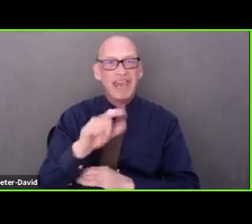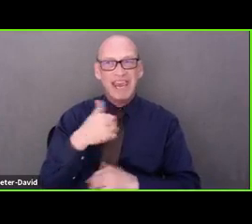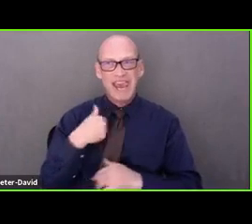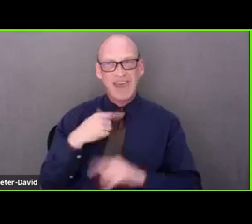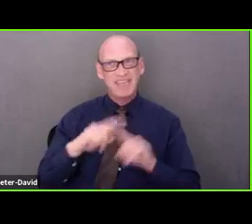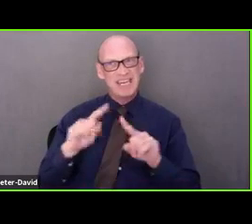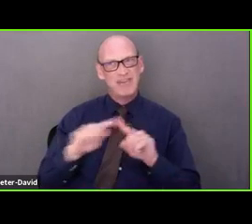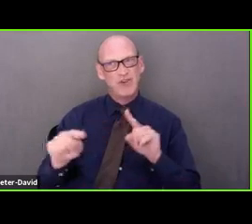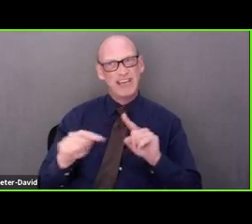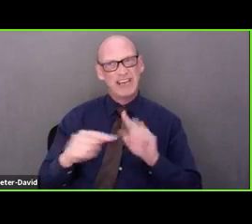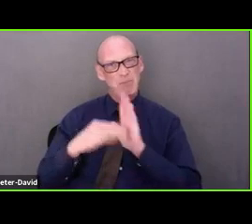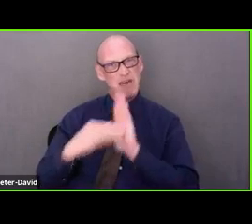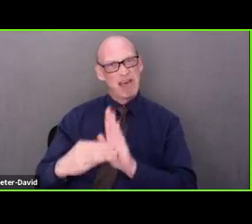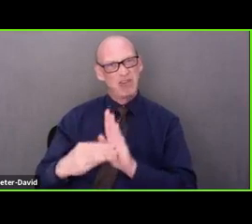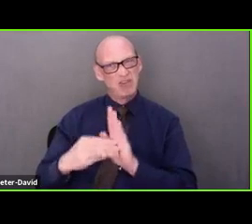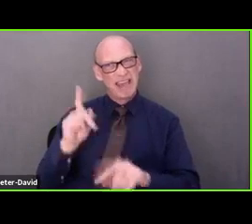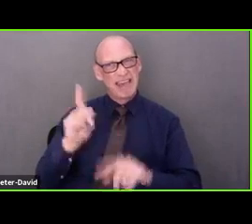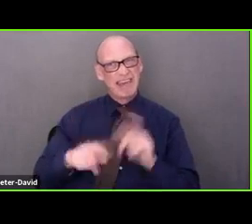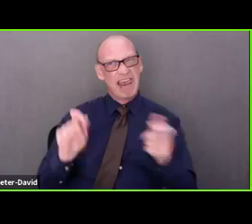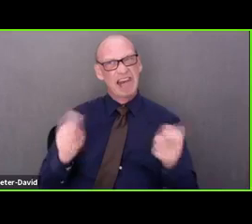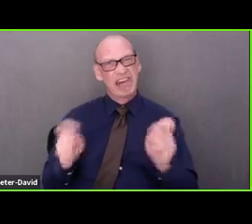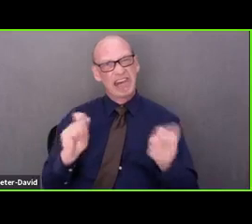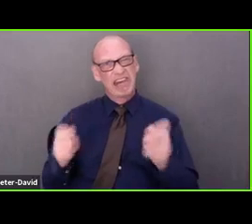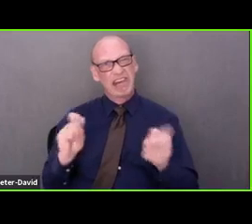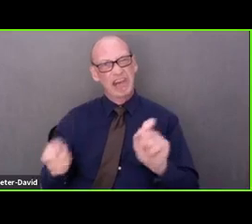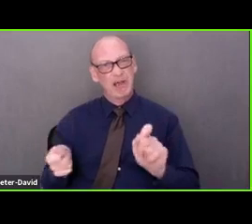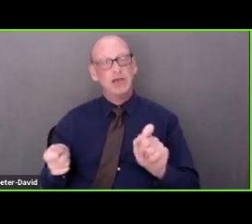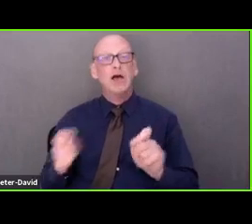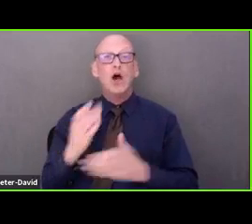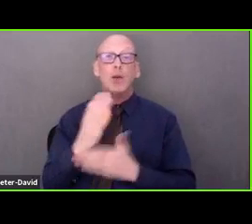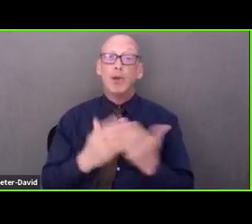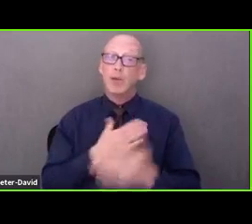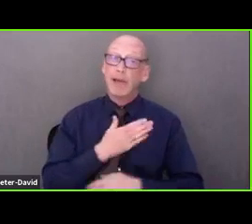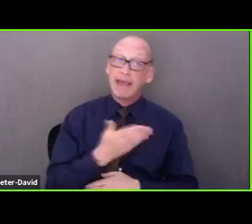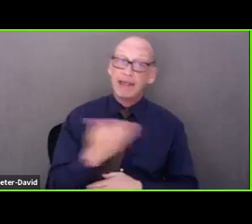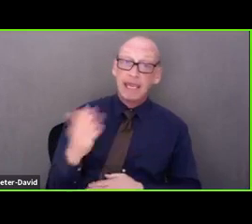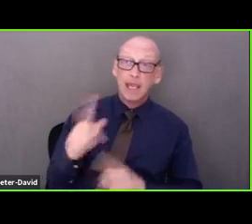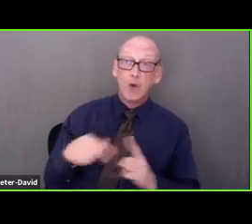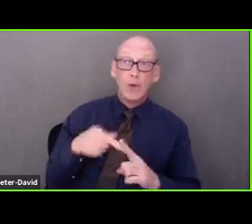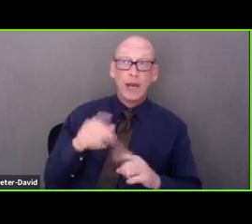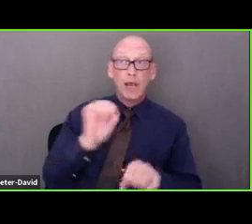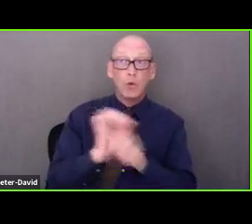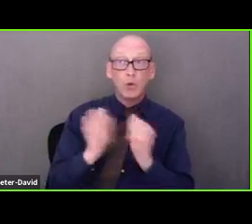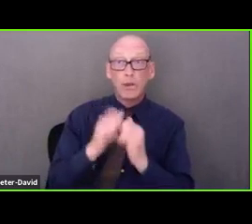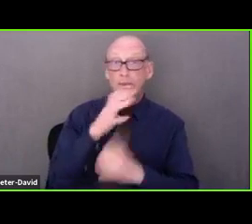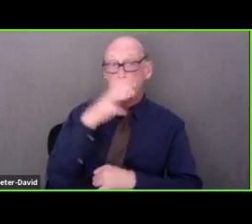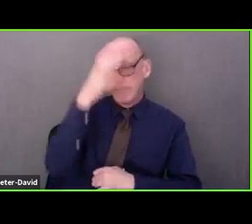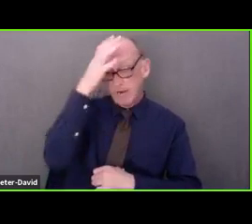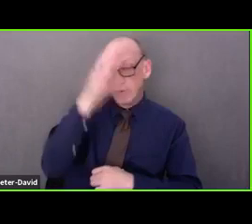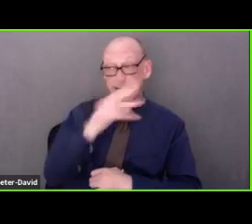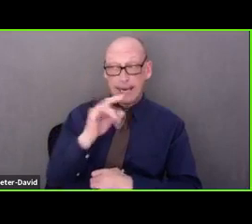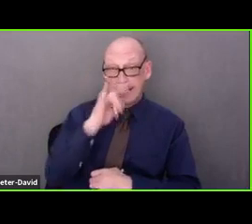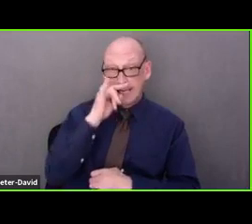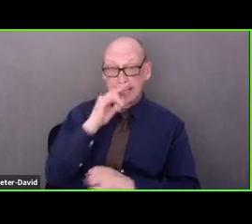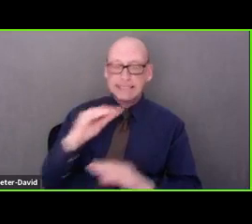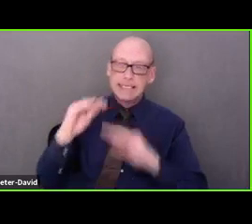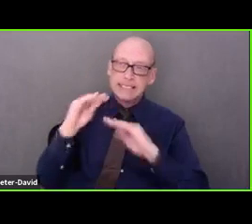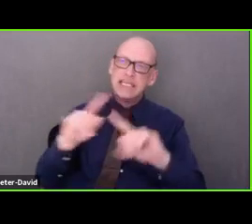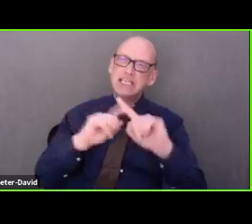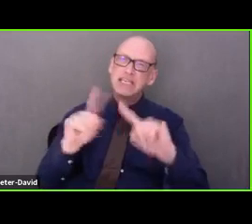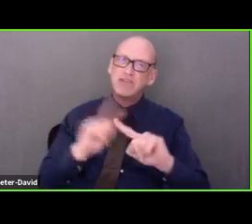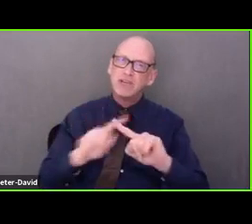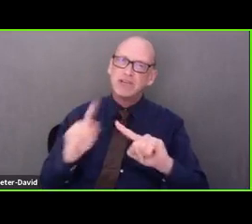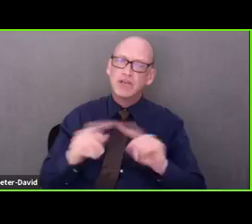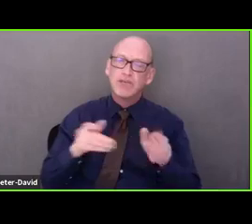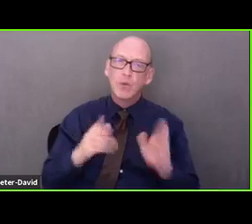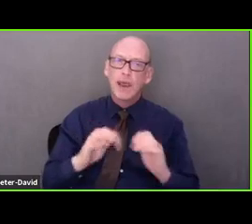that are maladaptive. And so part of my thing, especially when I'm working with parents and kids, is to teach them different ways in terms of